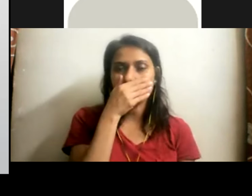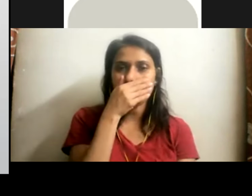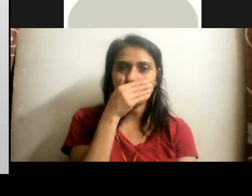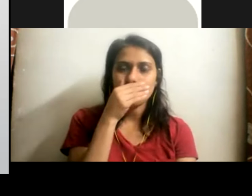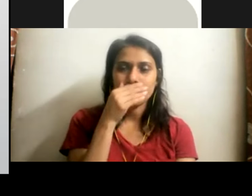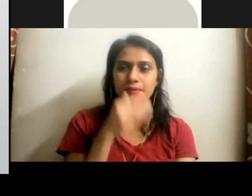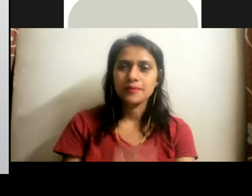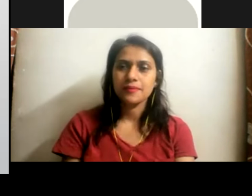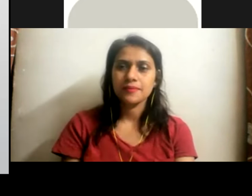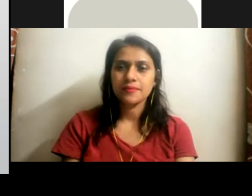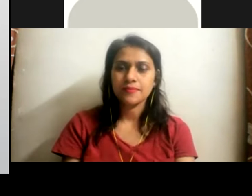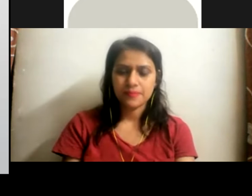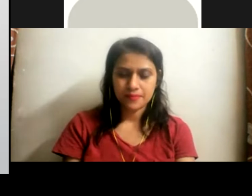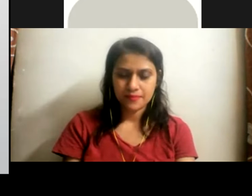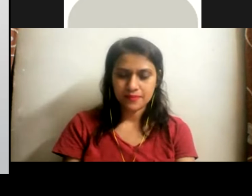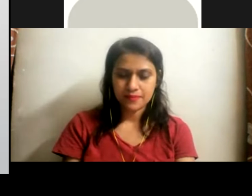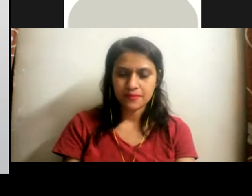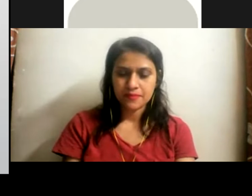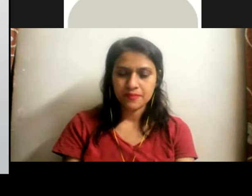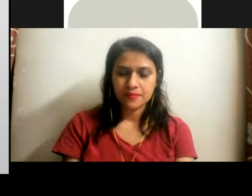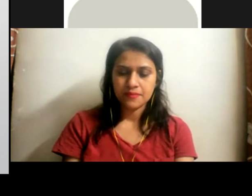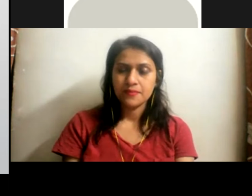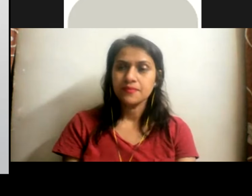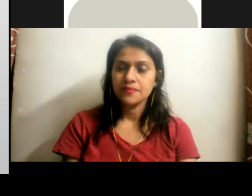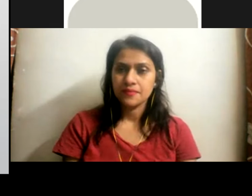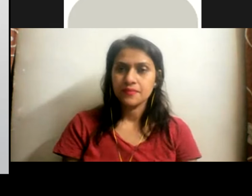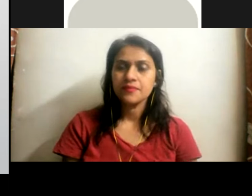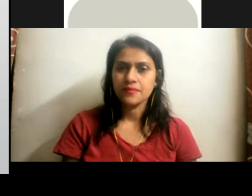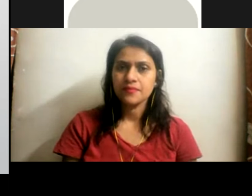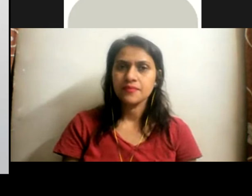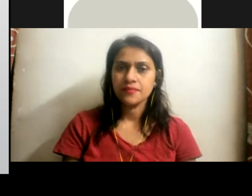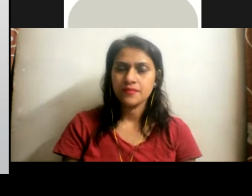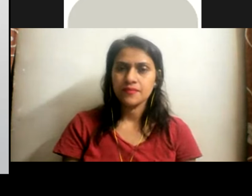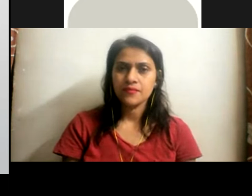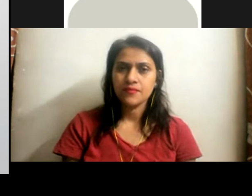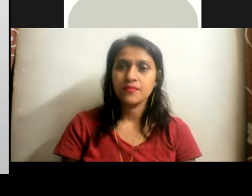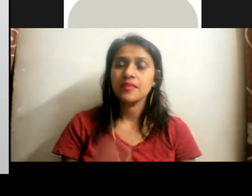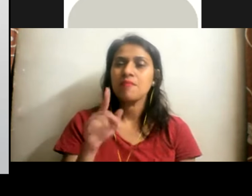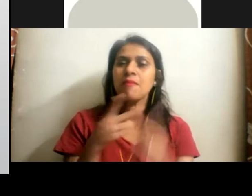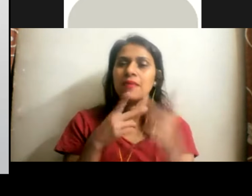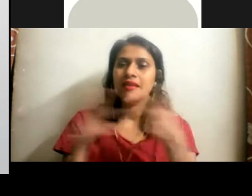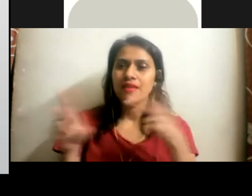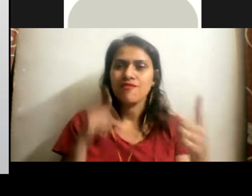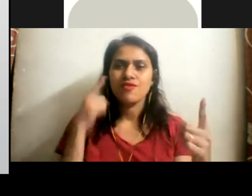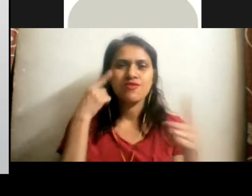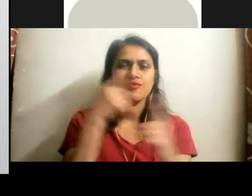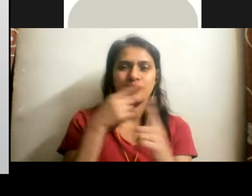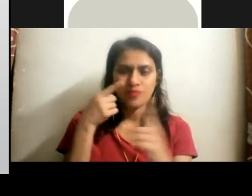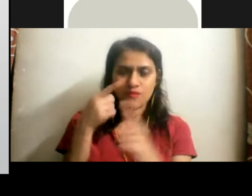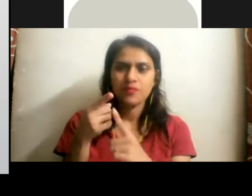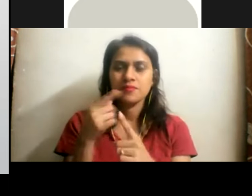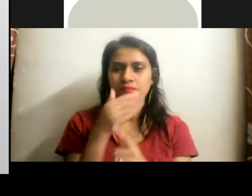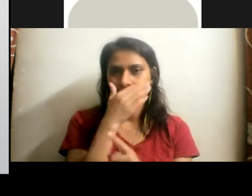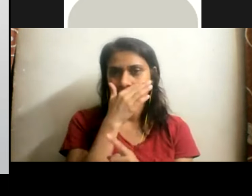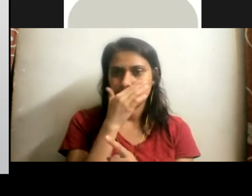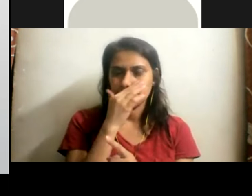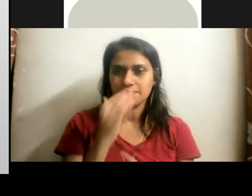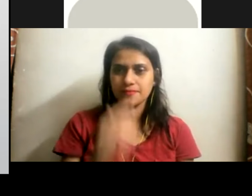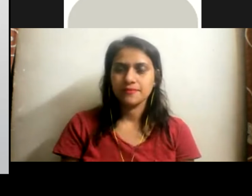So these are the very broad differences that these approaches take. These are